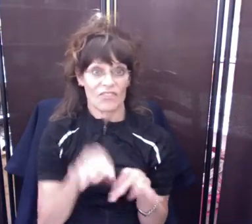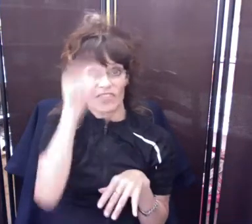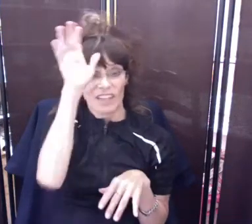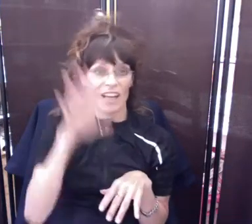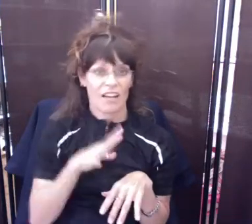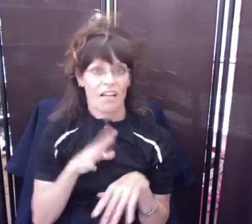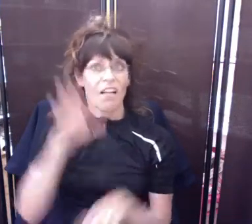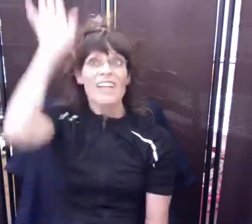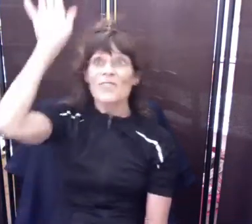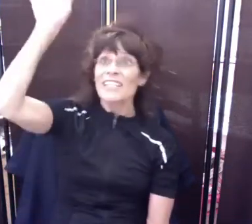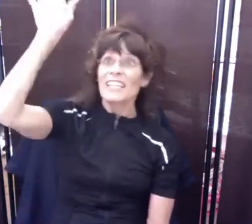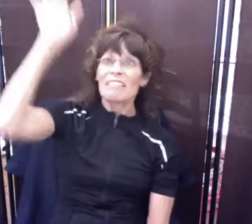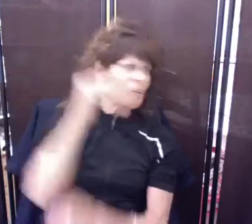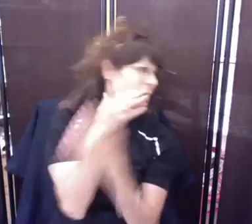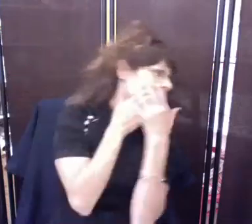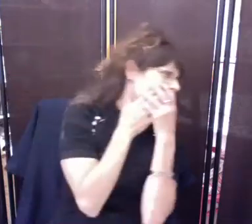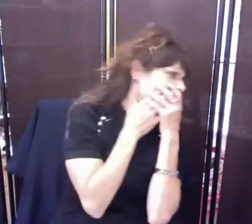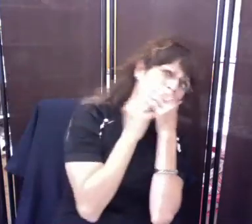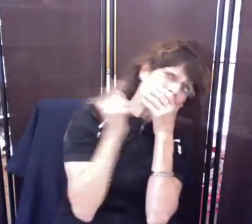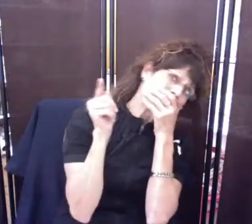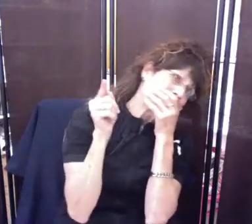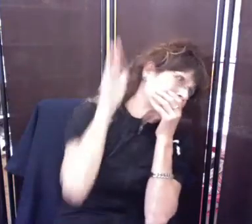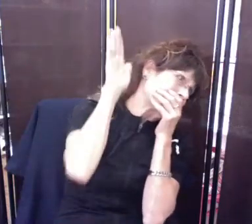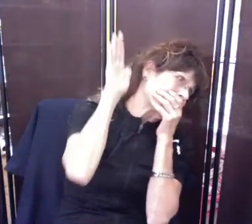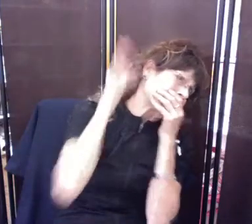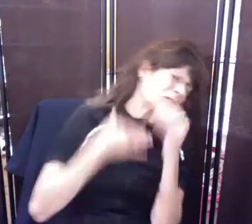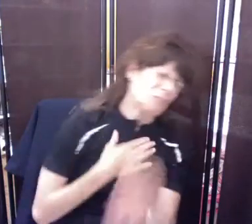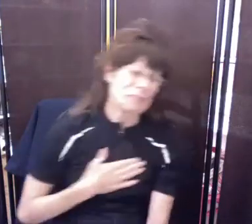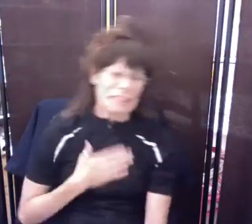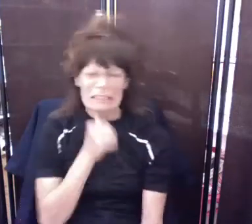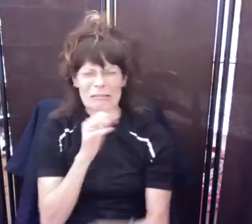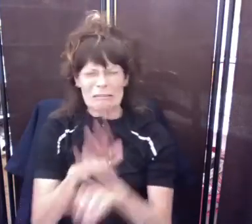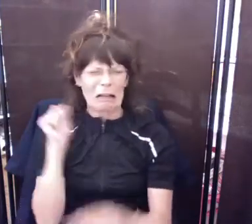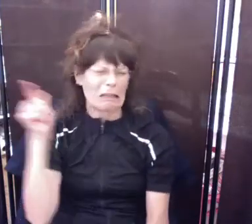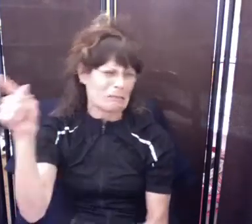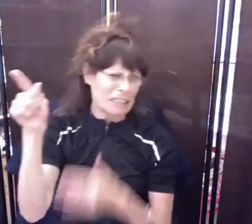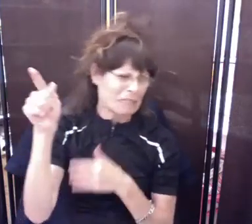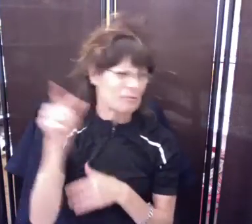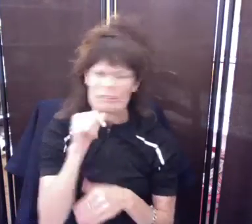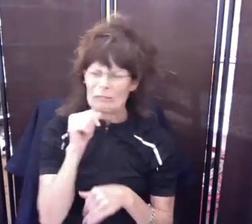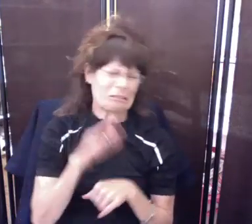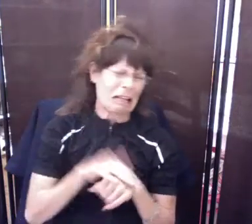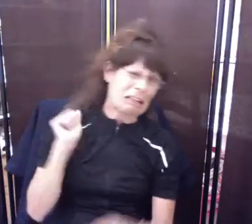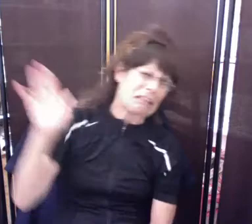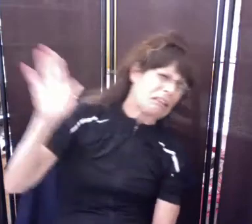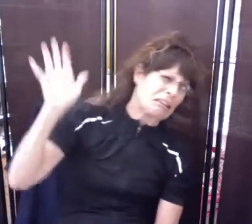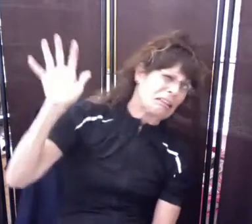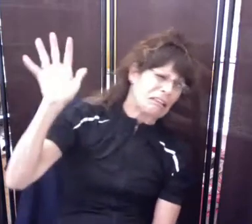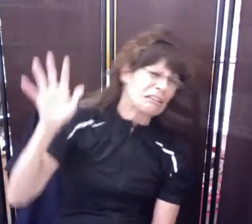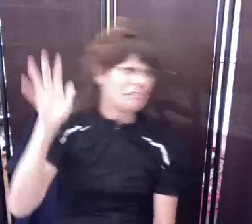Oh no, he's raising his hand. Oh, please don't call on him. Whatever you do, don't call on him. Oh, they called on him. Oh my